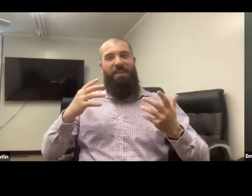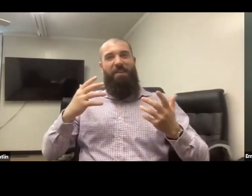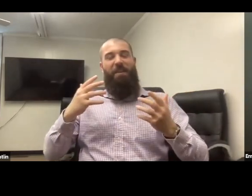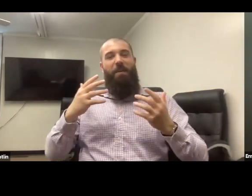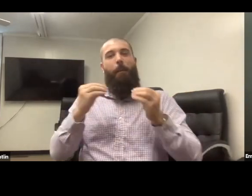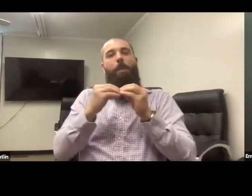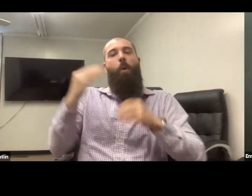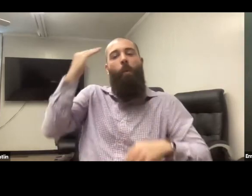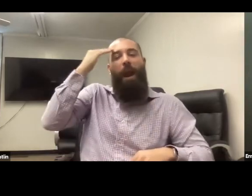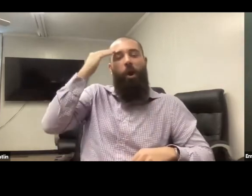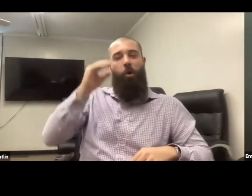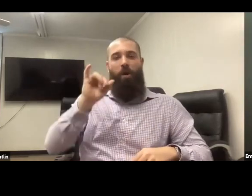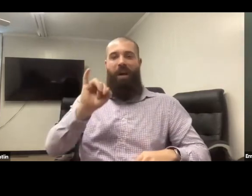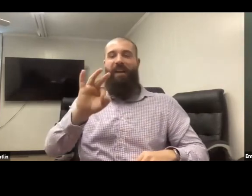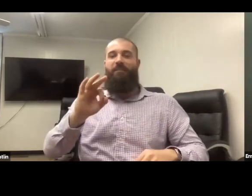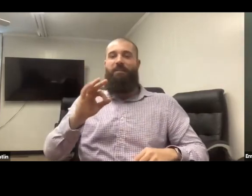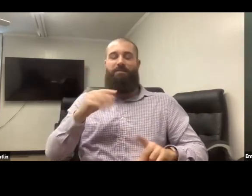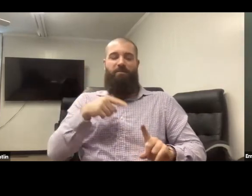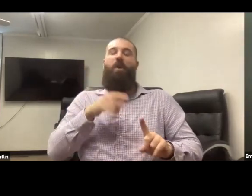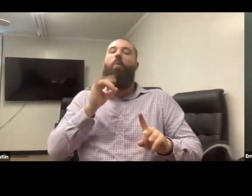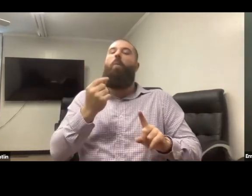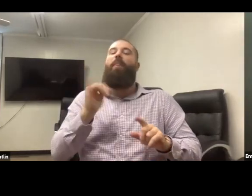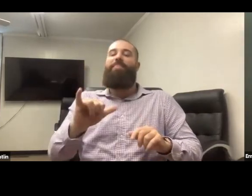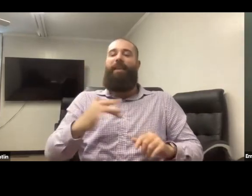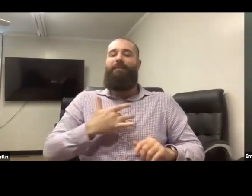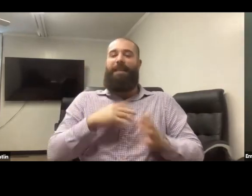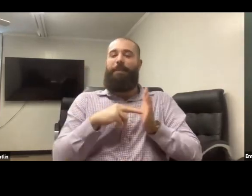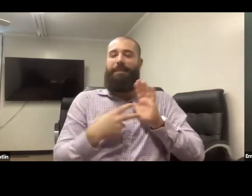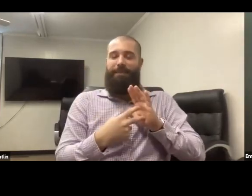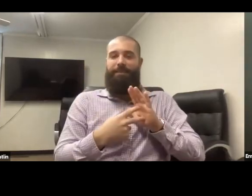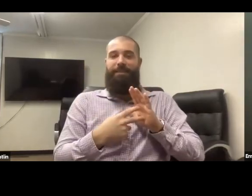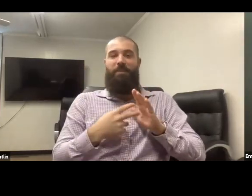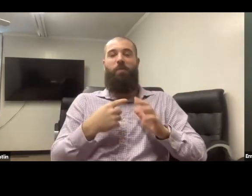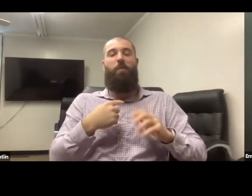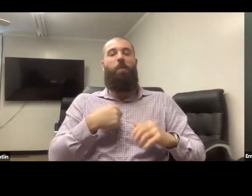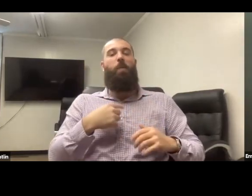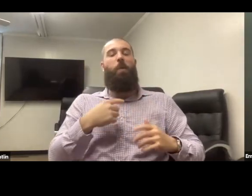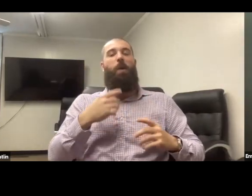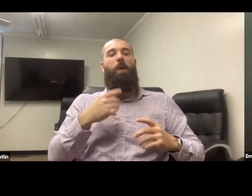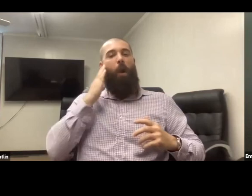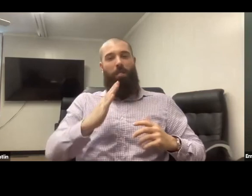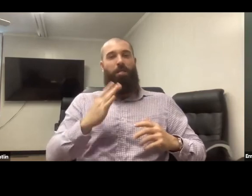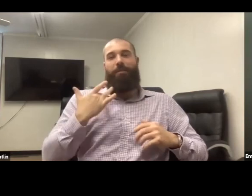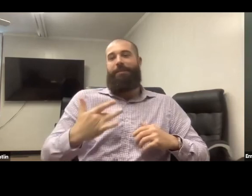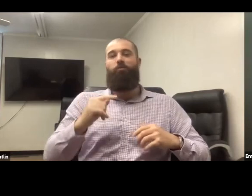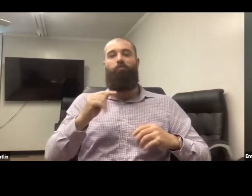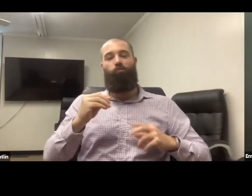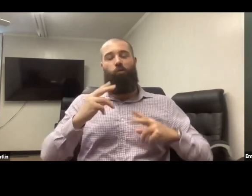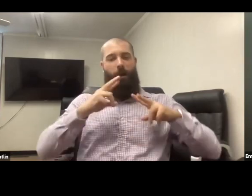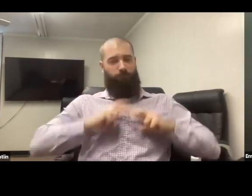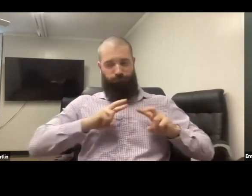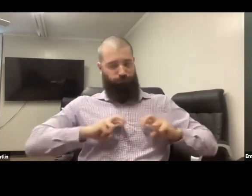different perspective. But I think I'm more aware of what that feeling means now.